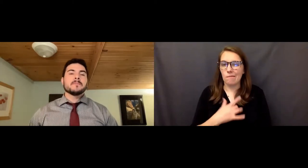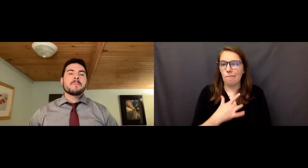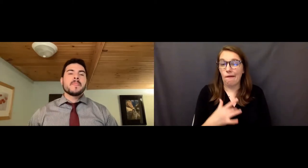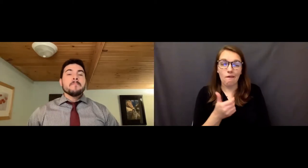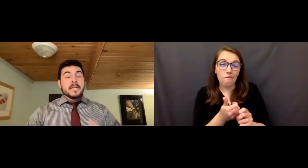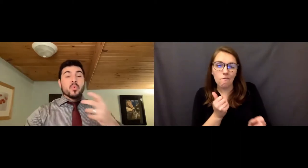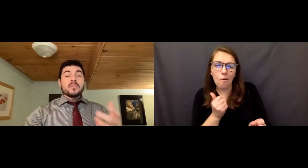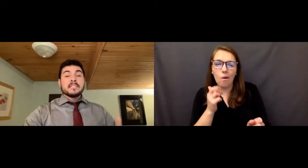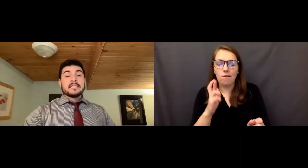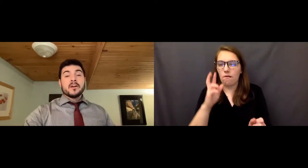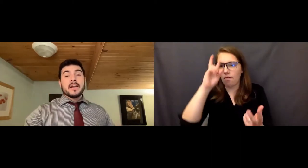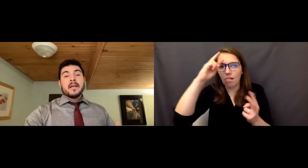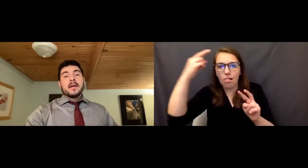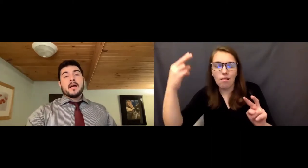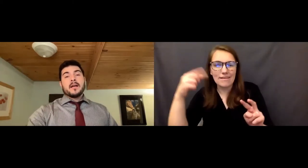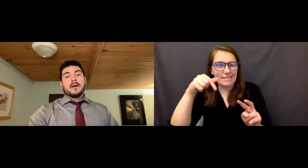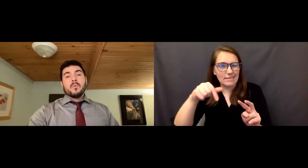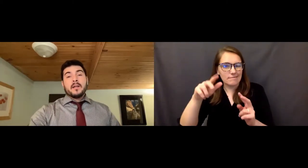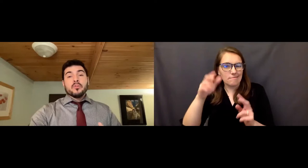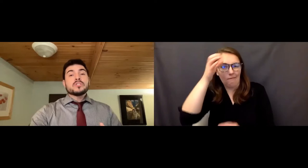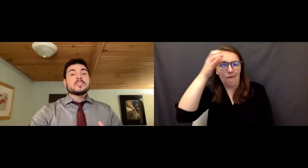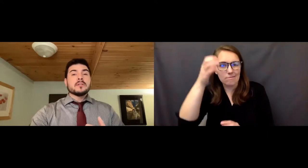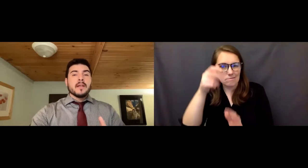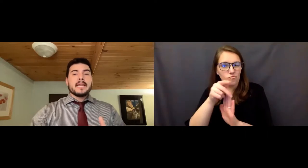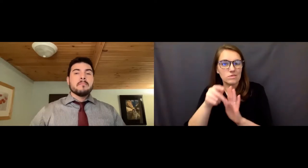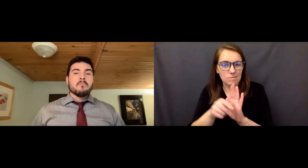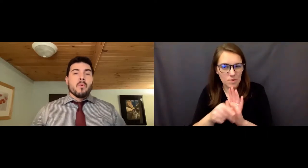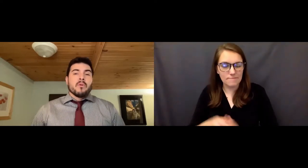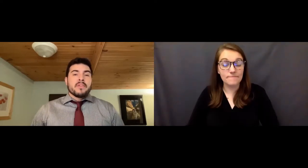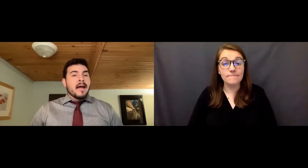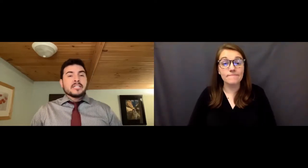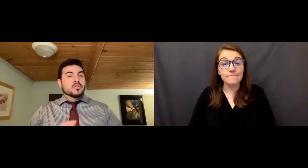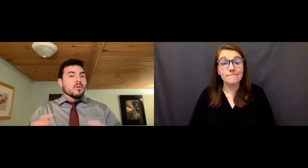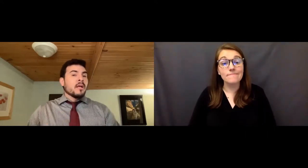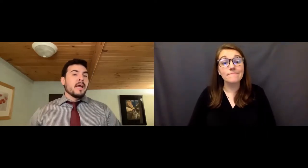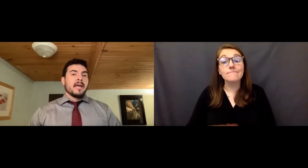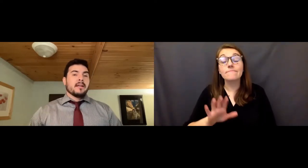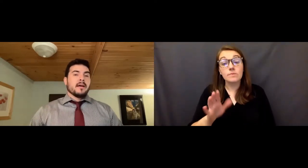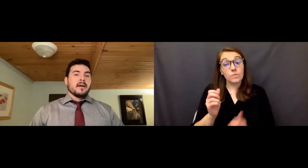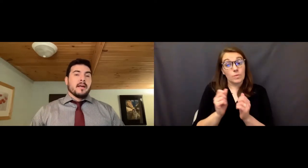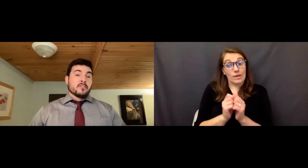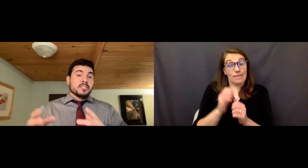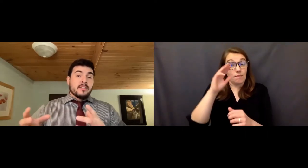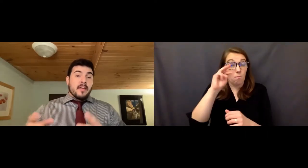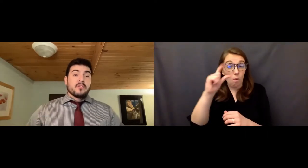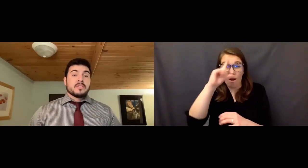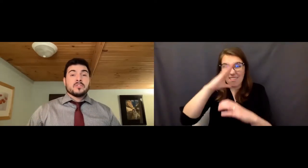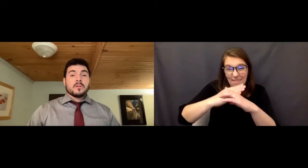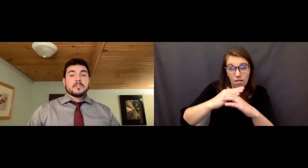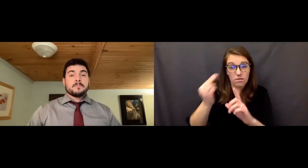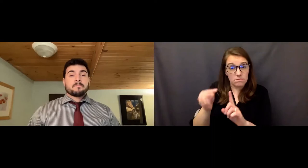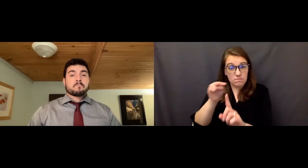principles. And it's worth considering what it looks like in moral, theological, and Christian